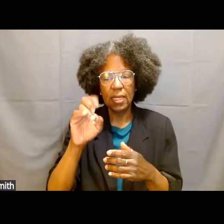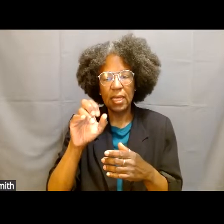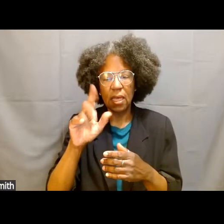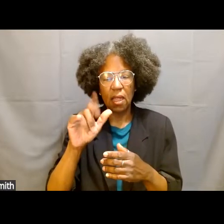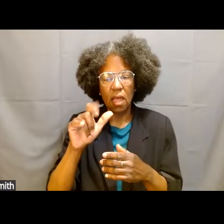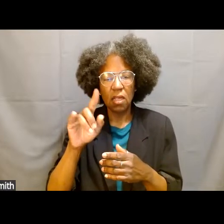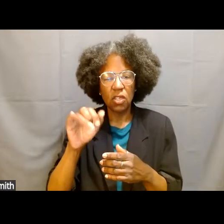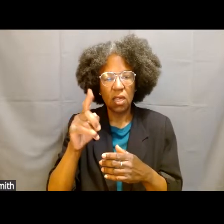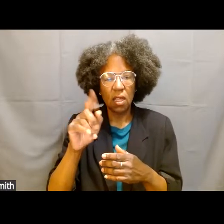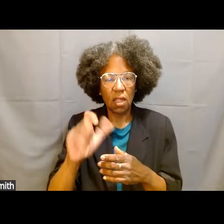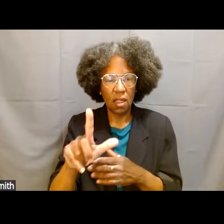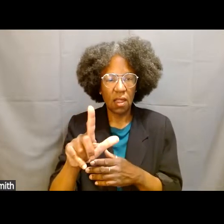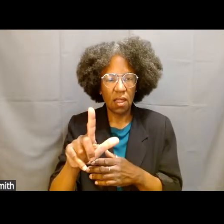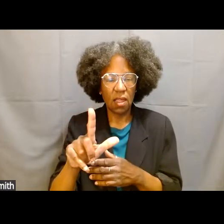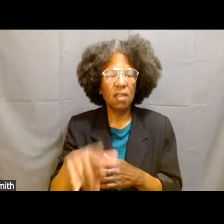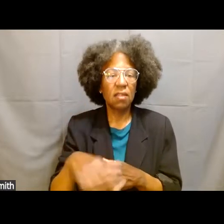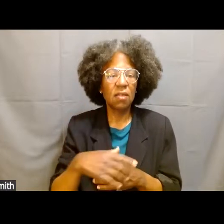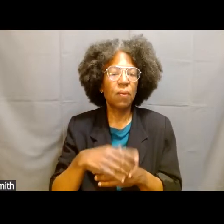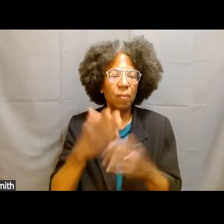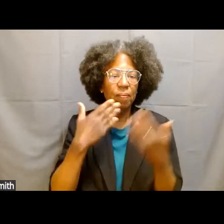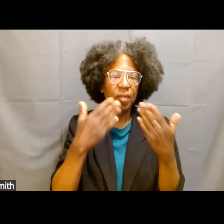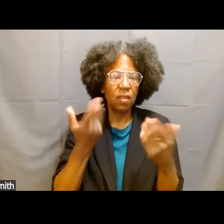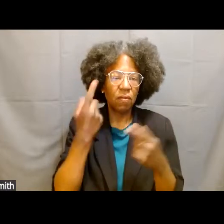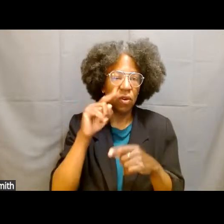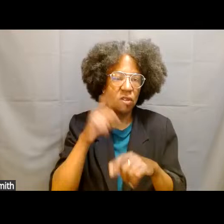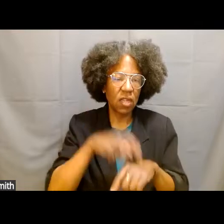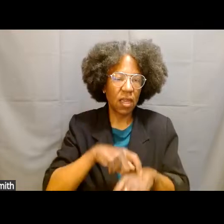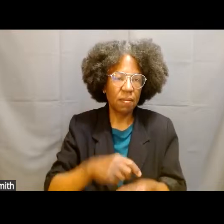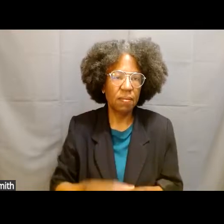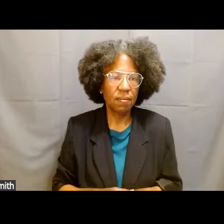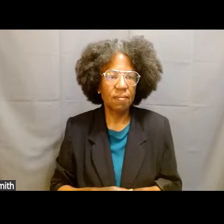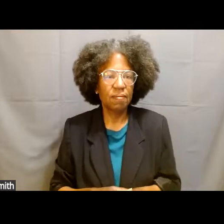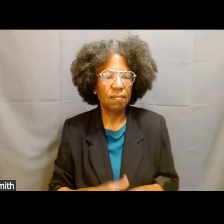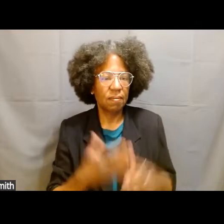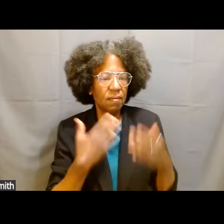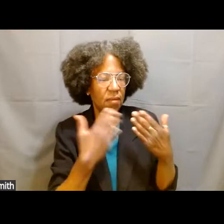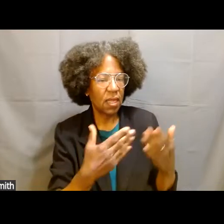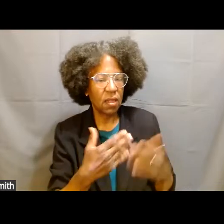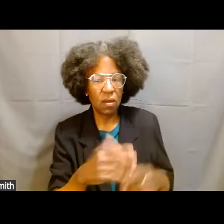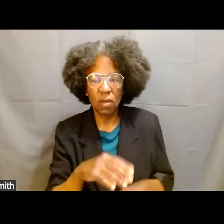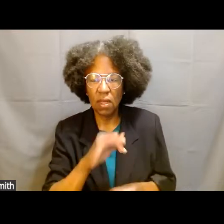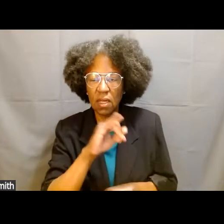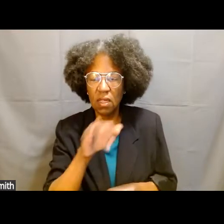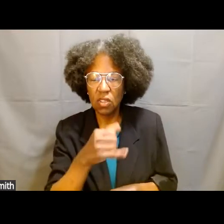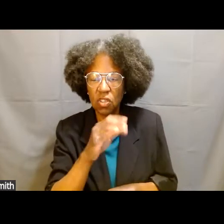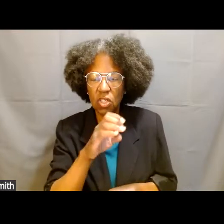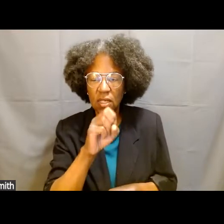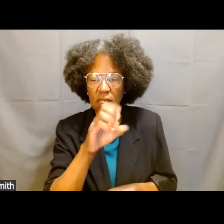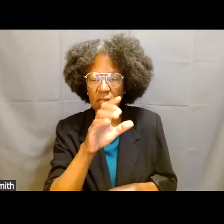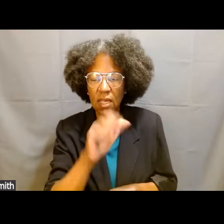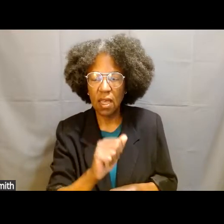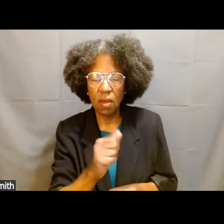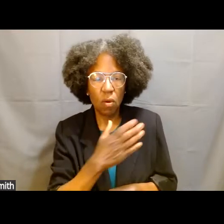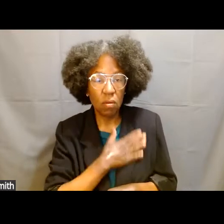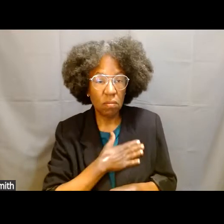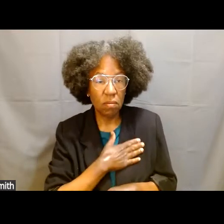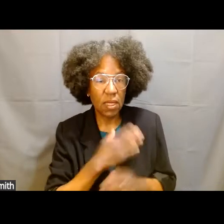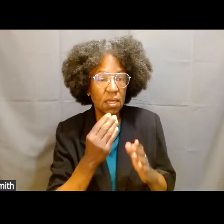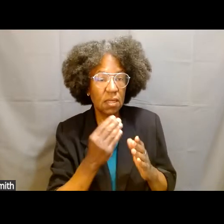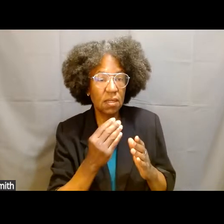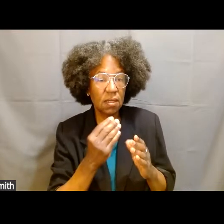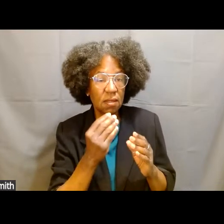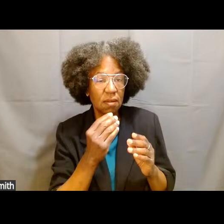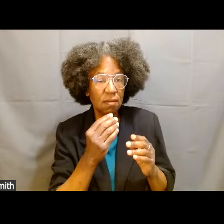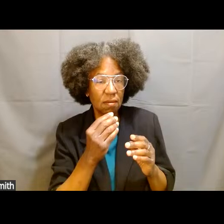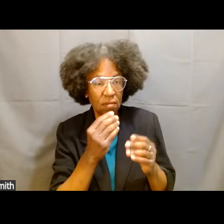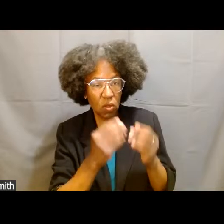Jessica Gachet, or please correct me. Oh, Geshe, yeah. Thank